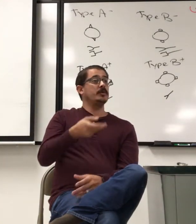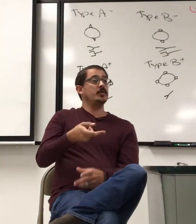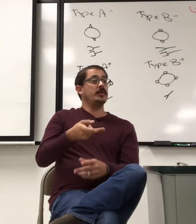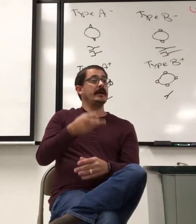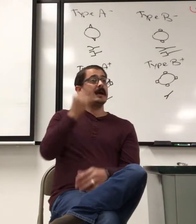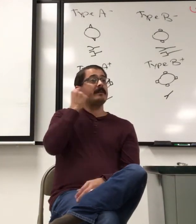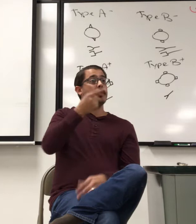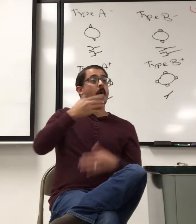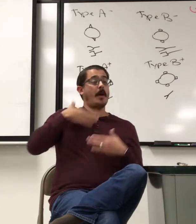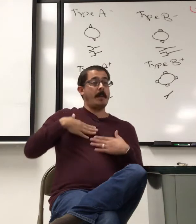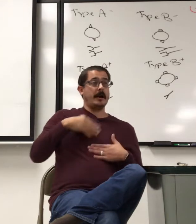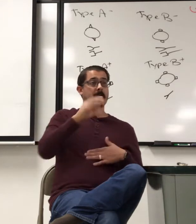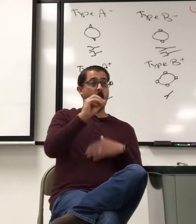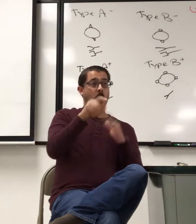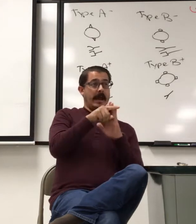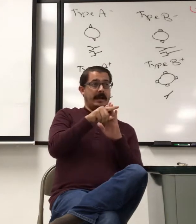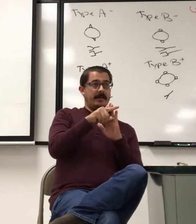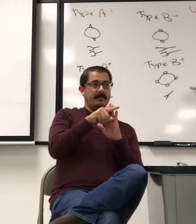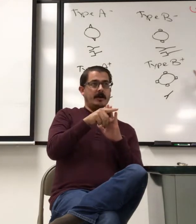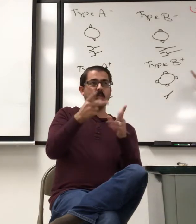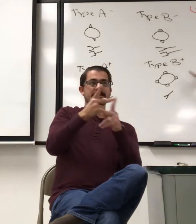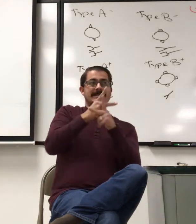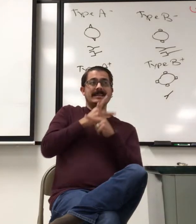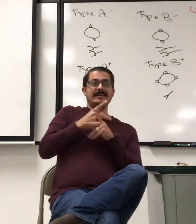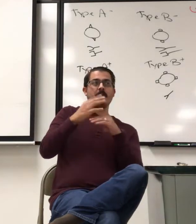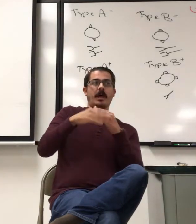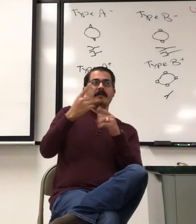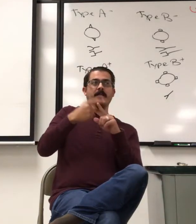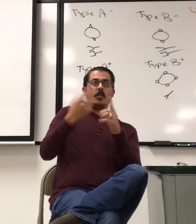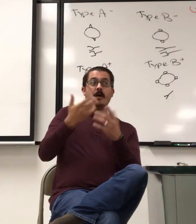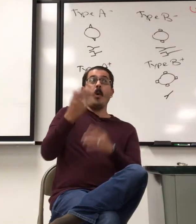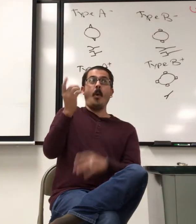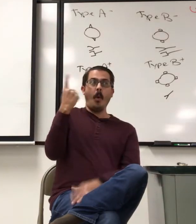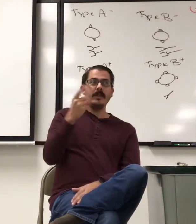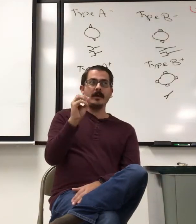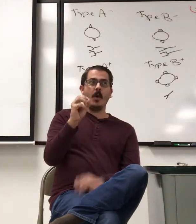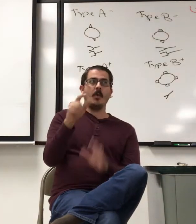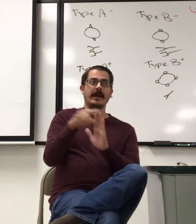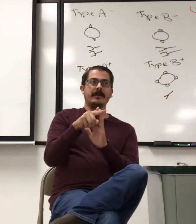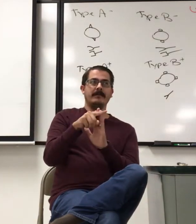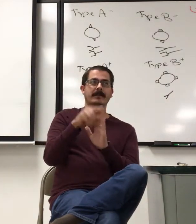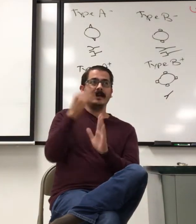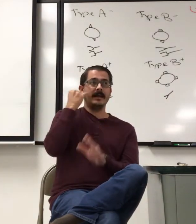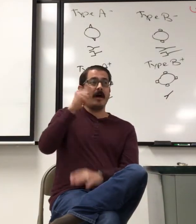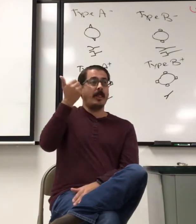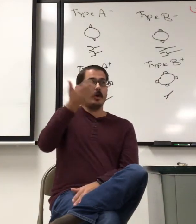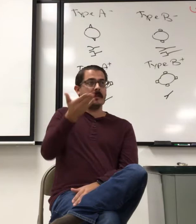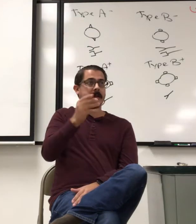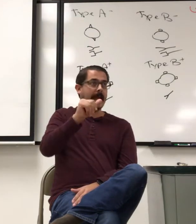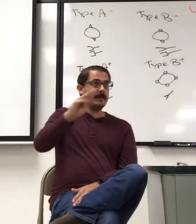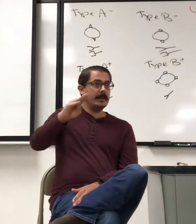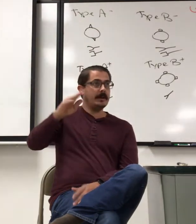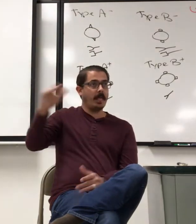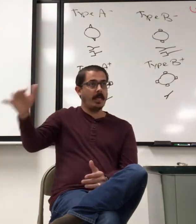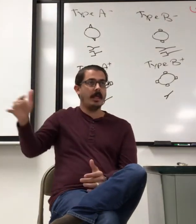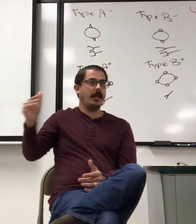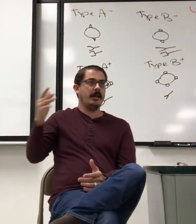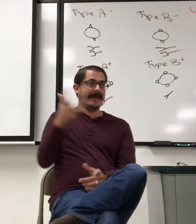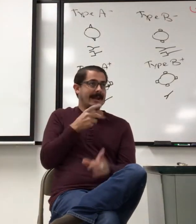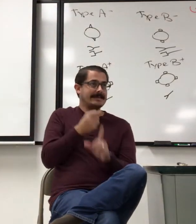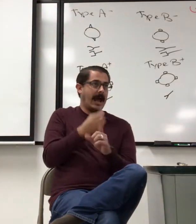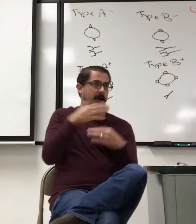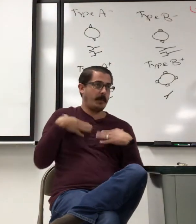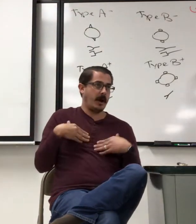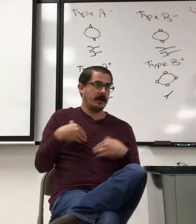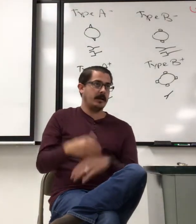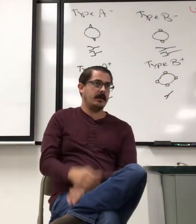it. Anyone else is going to have one of the antigens that you may attack, okay? So that's the thing there. So